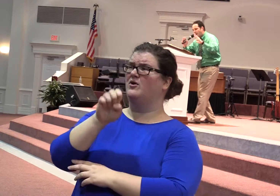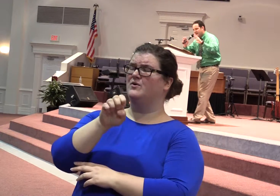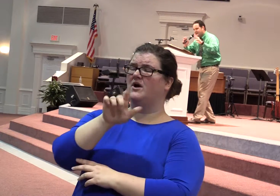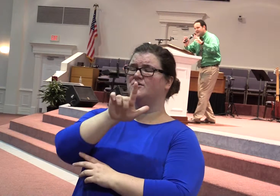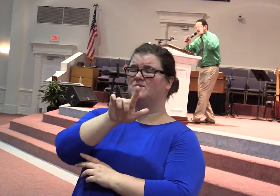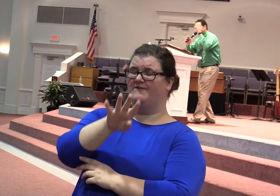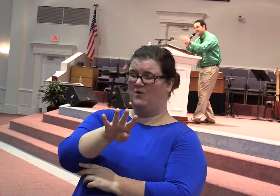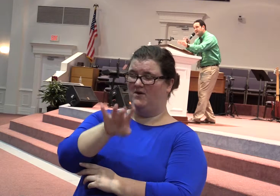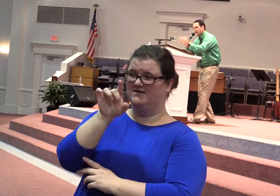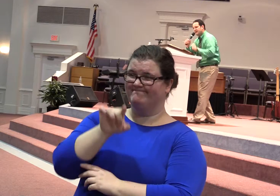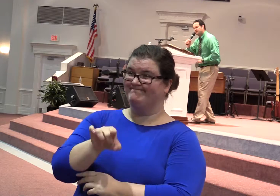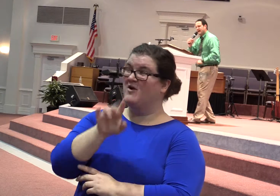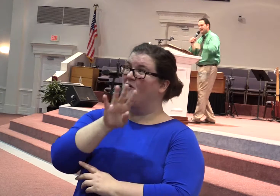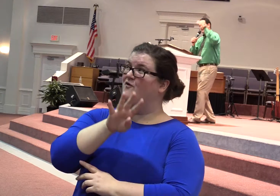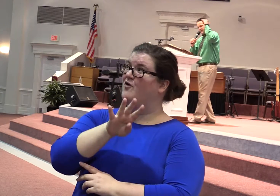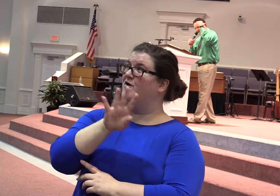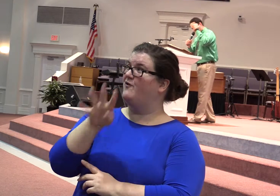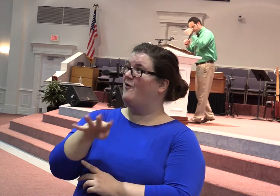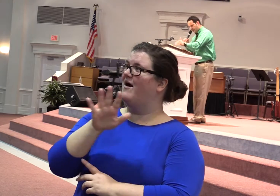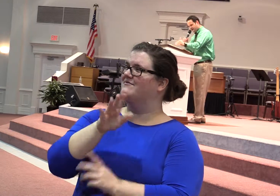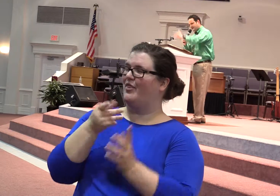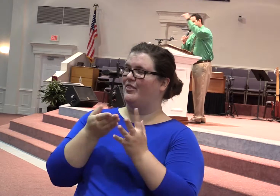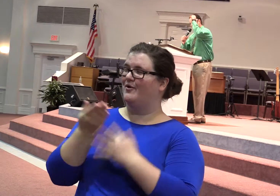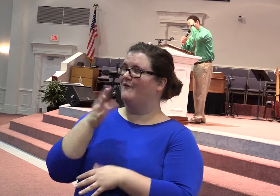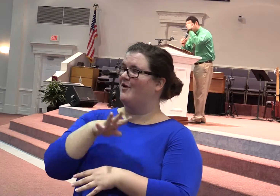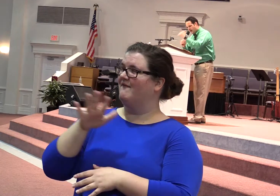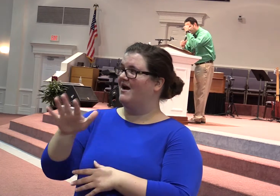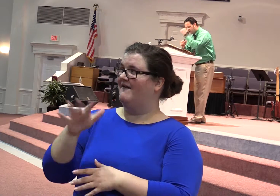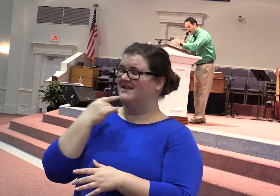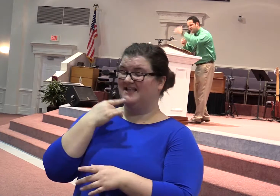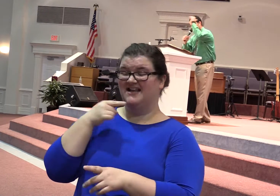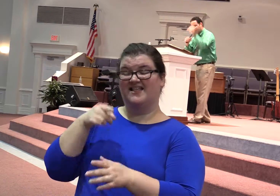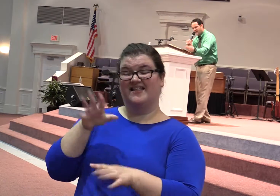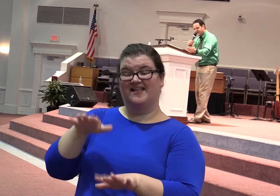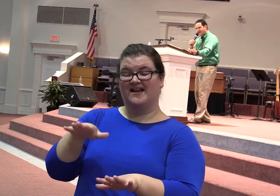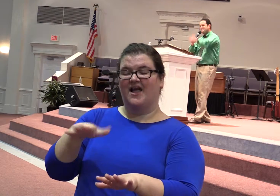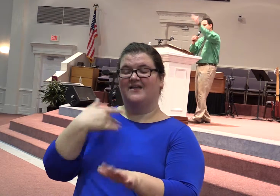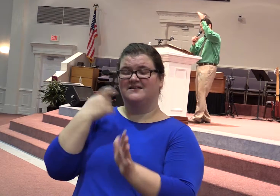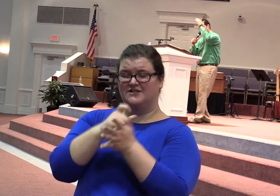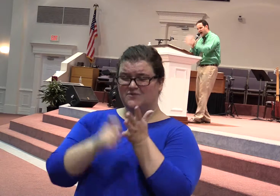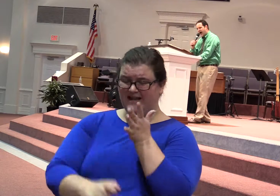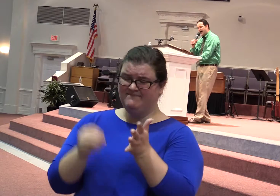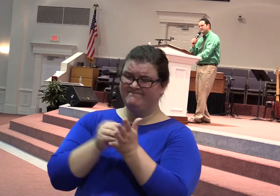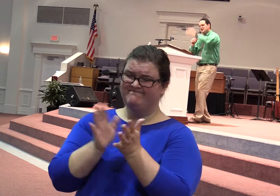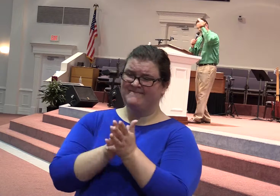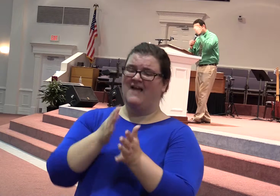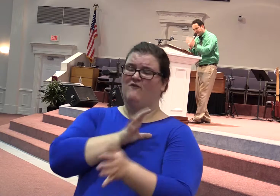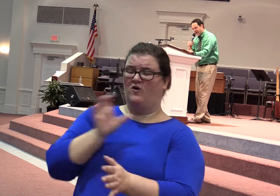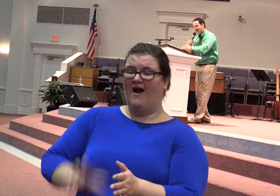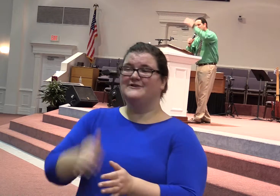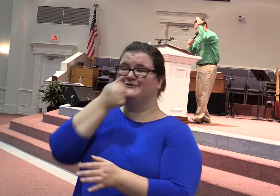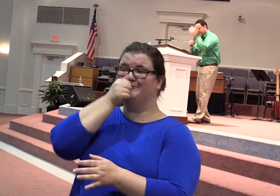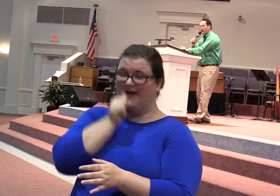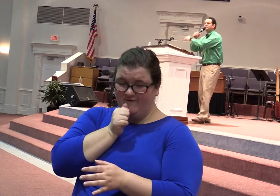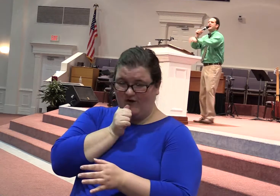was open, and this is what he said: thus it is written, and thus behold Christ to suffer and to rise from the